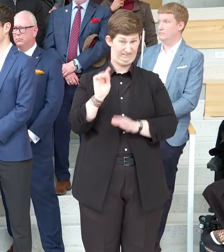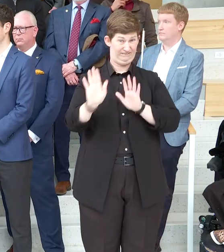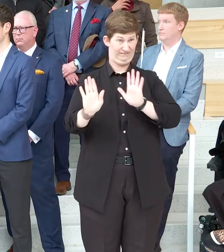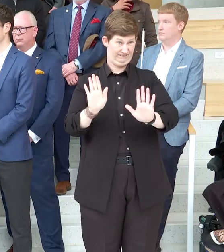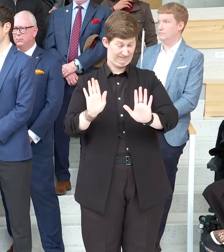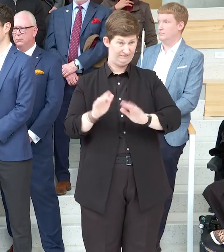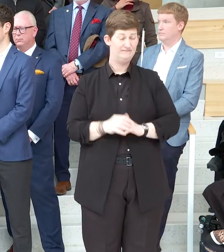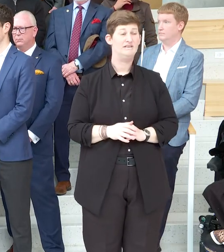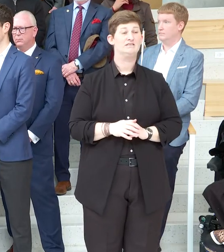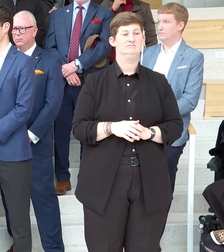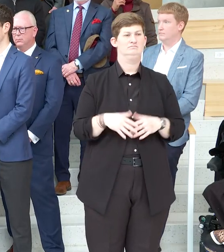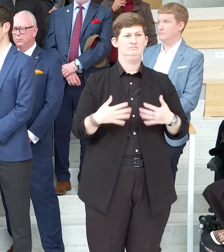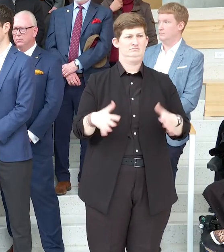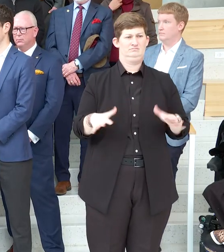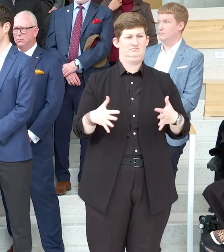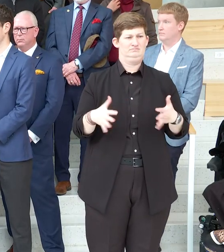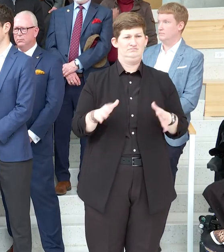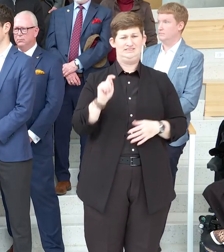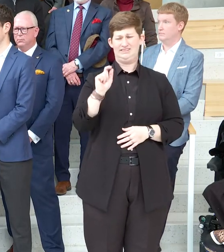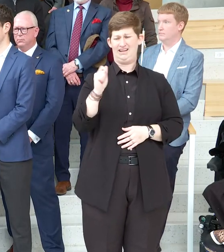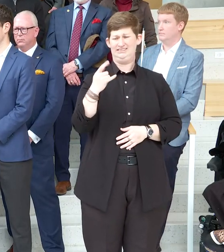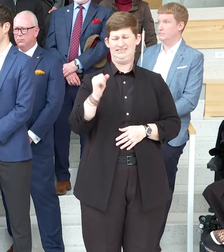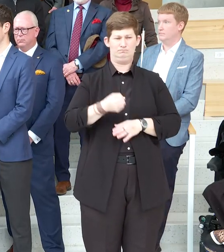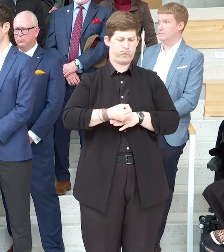exceeds taxi trips, with an average of